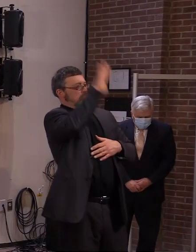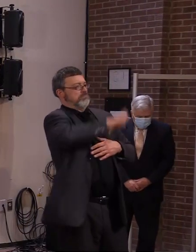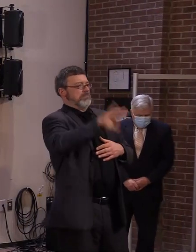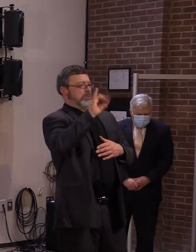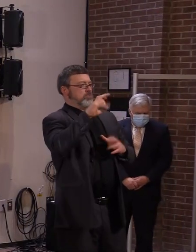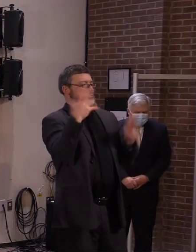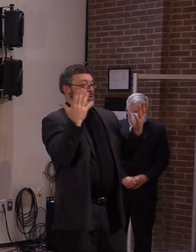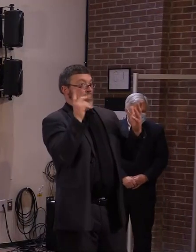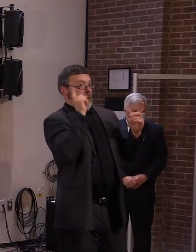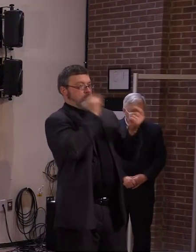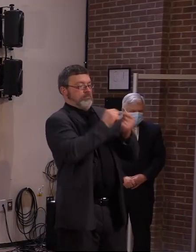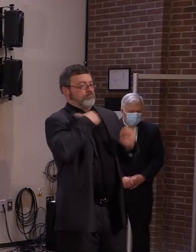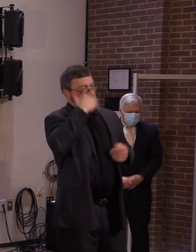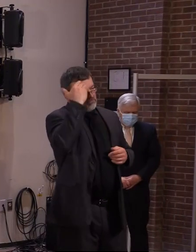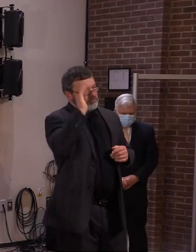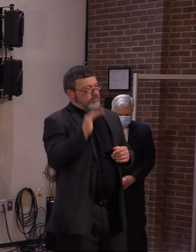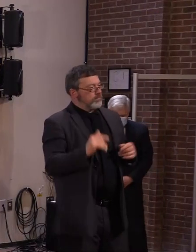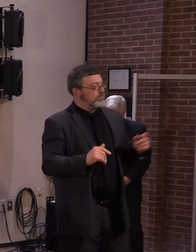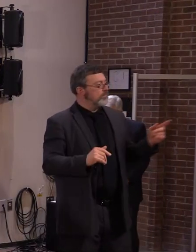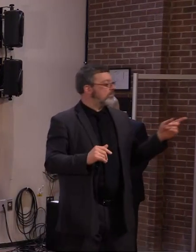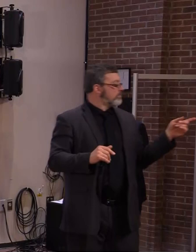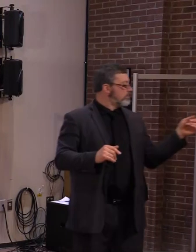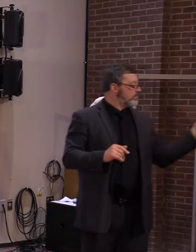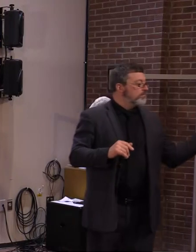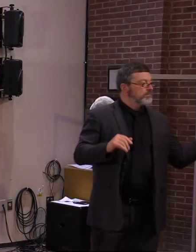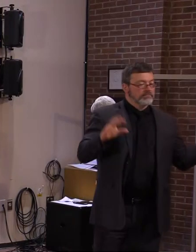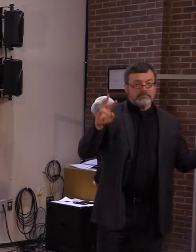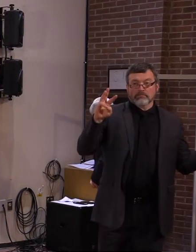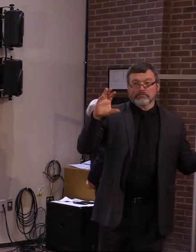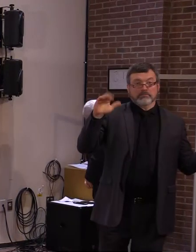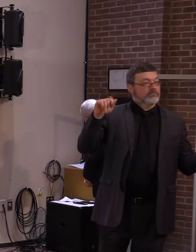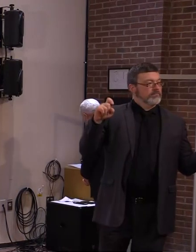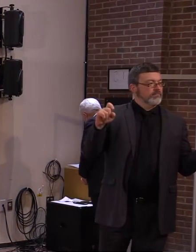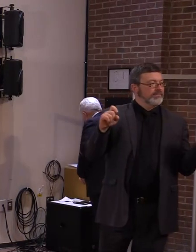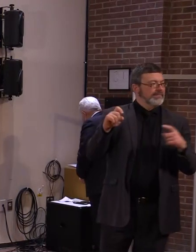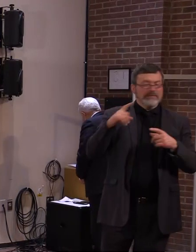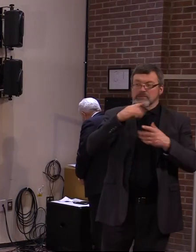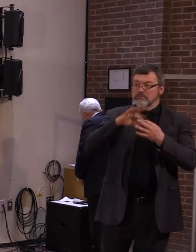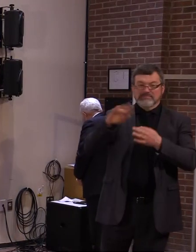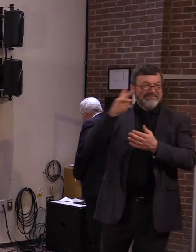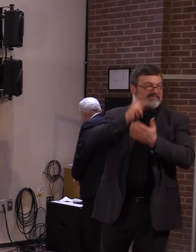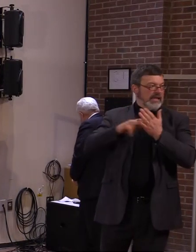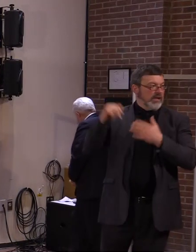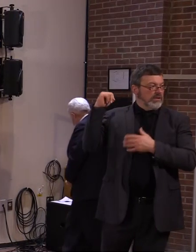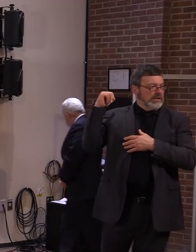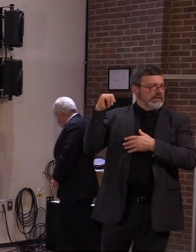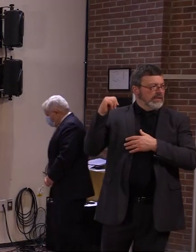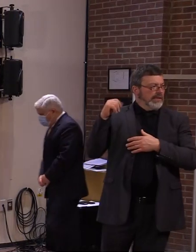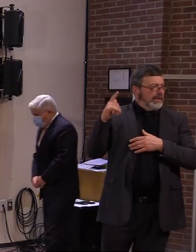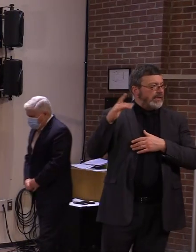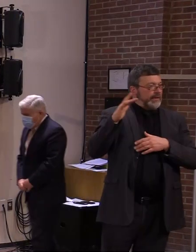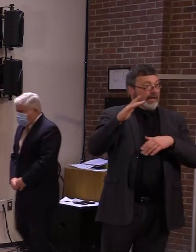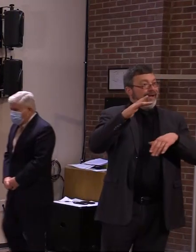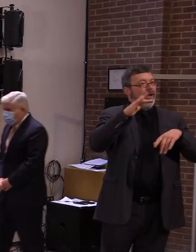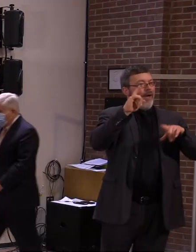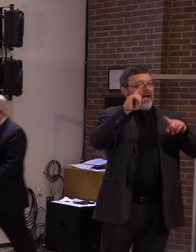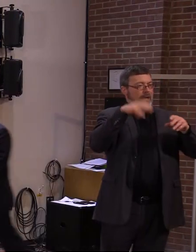is for Secretary Smith. You know, you mentioned that we're shifting resources, bringing people